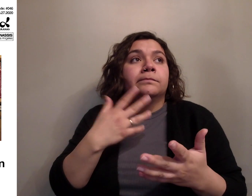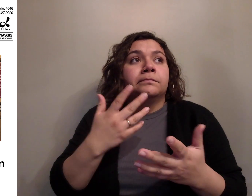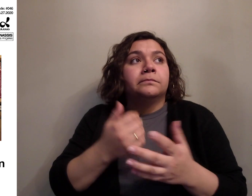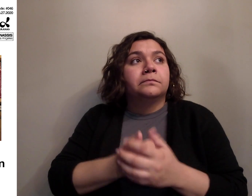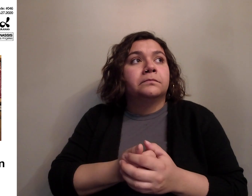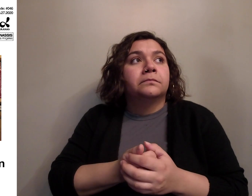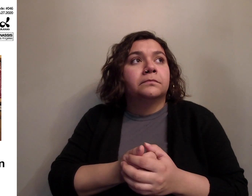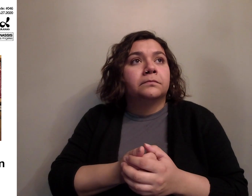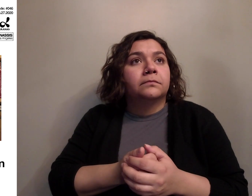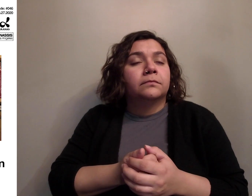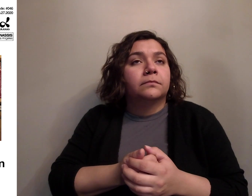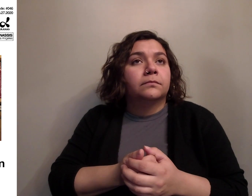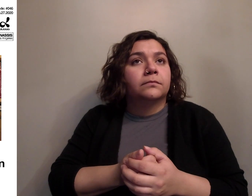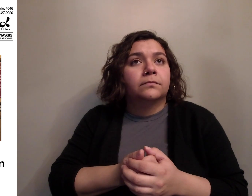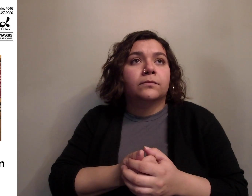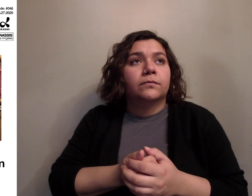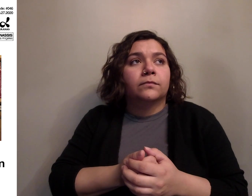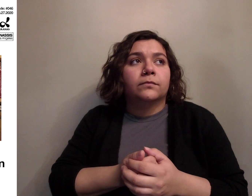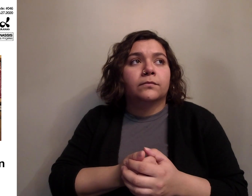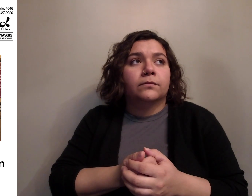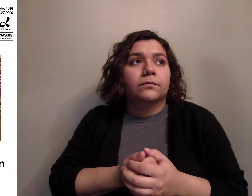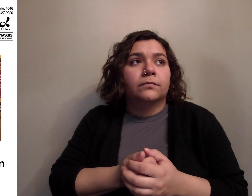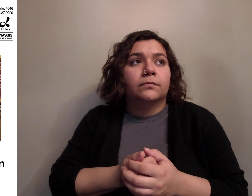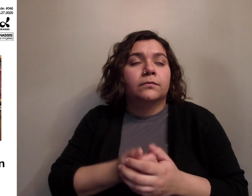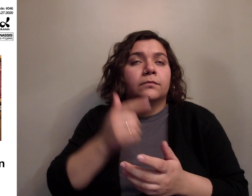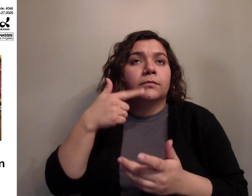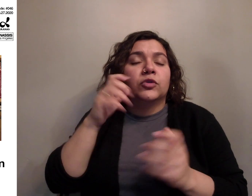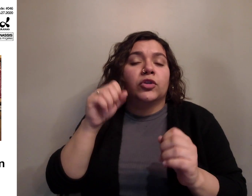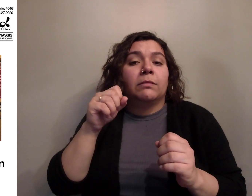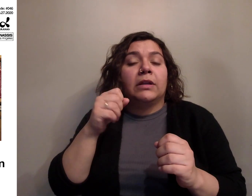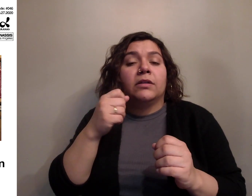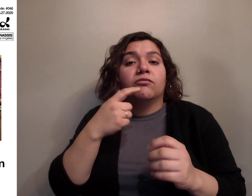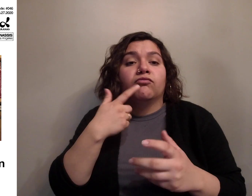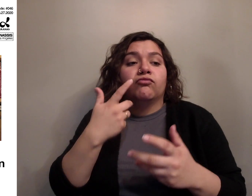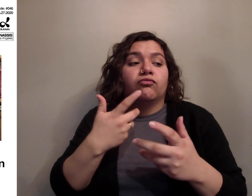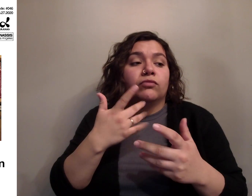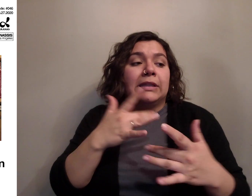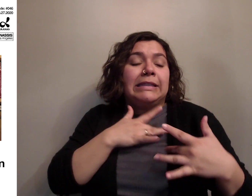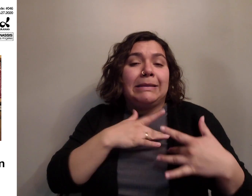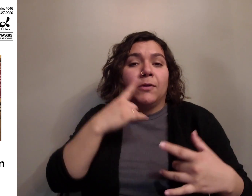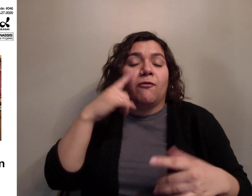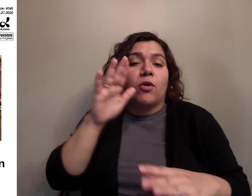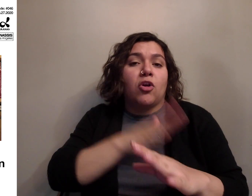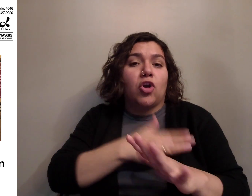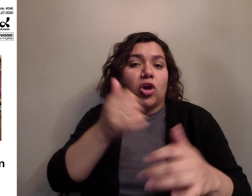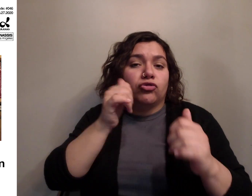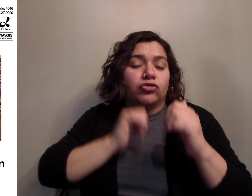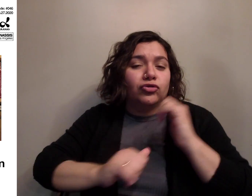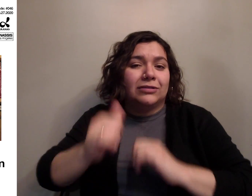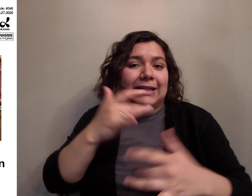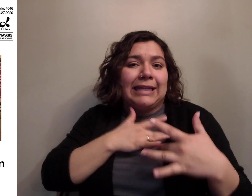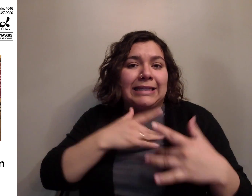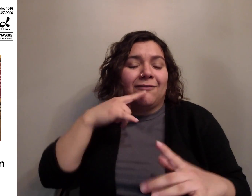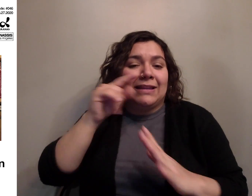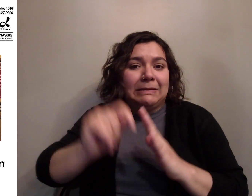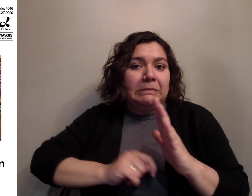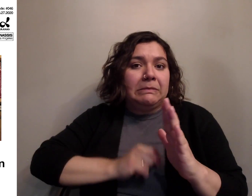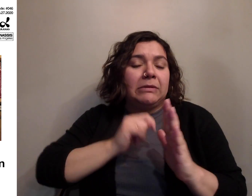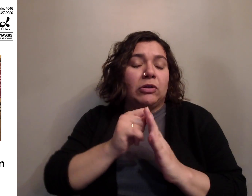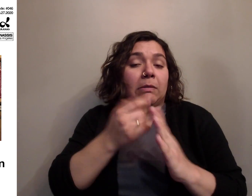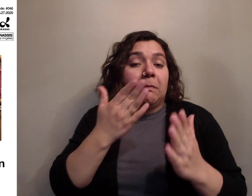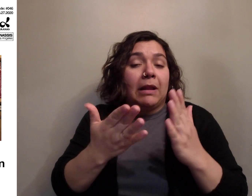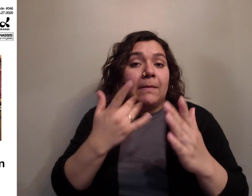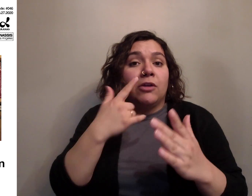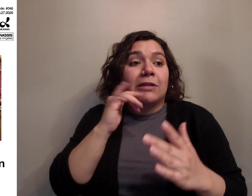on my part was, this could have been entirely typical of the concerts that he was